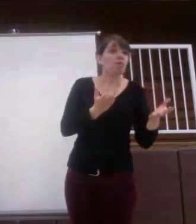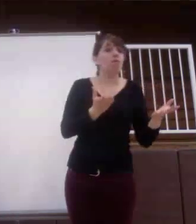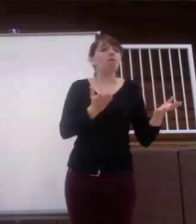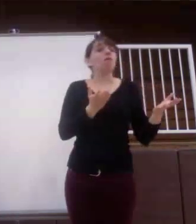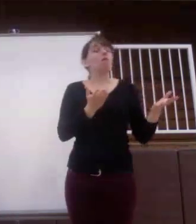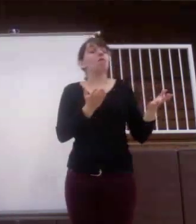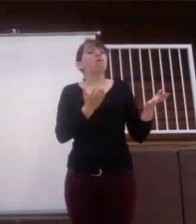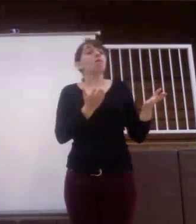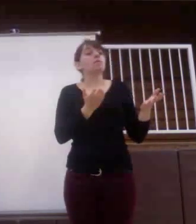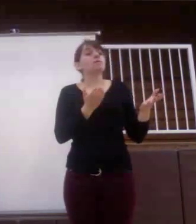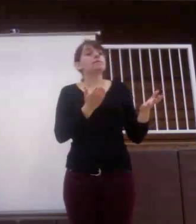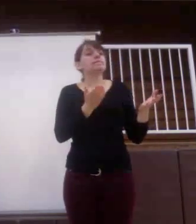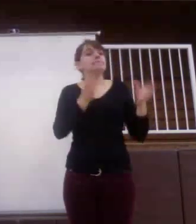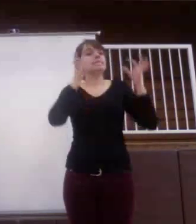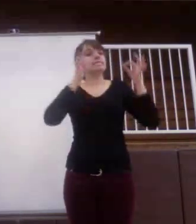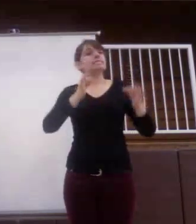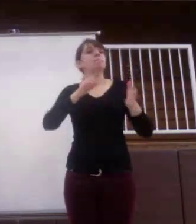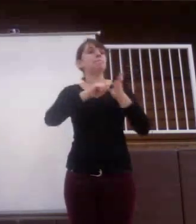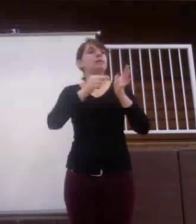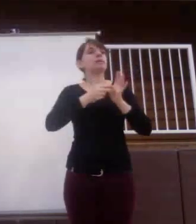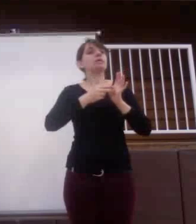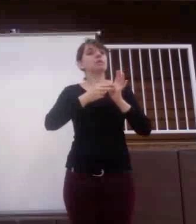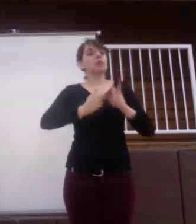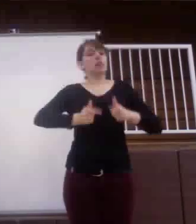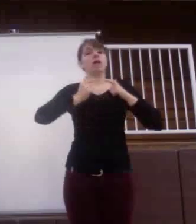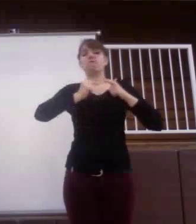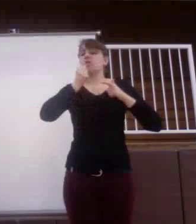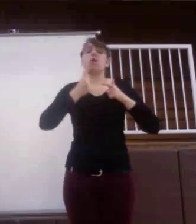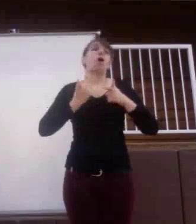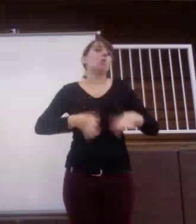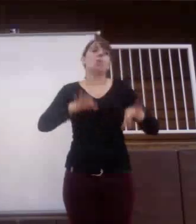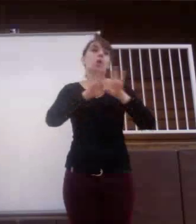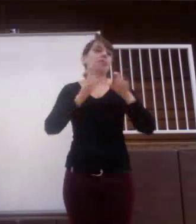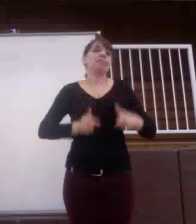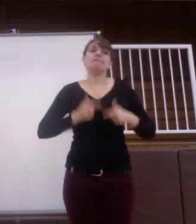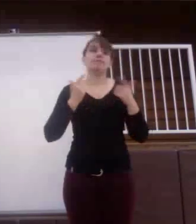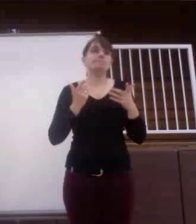life is not worth living and must be ended.